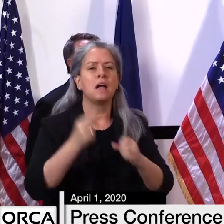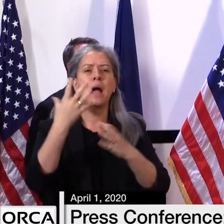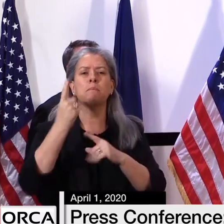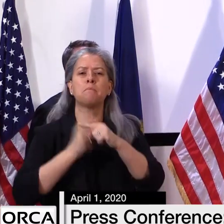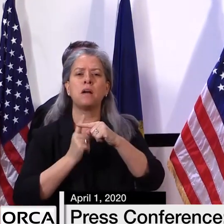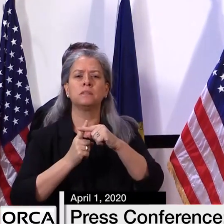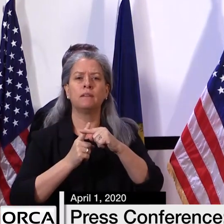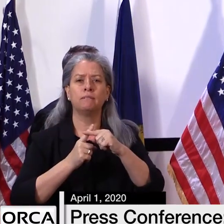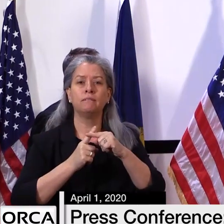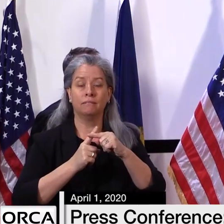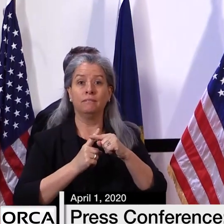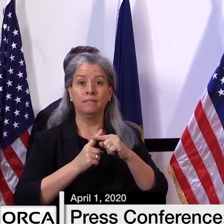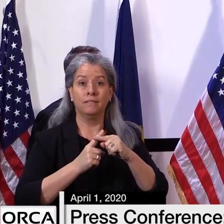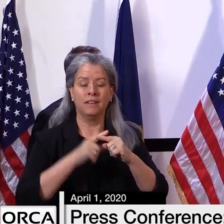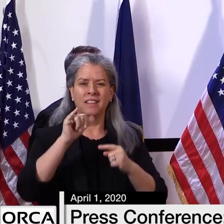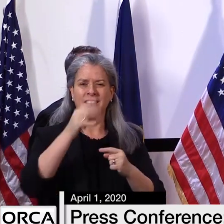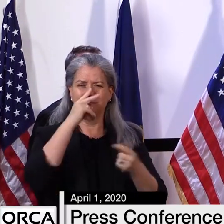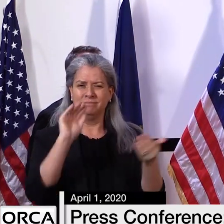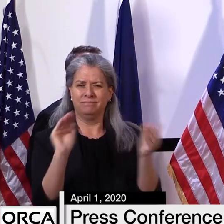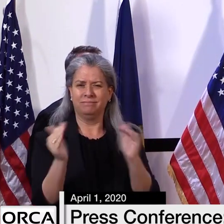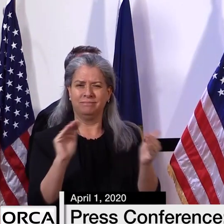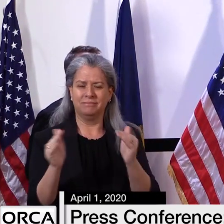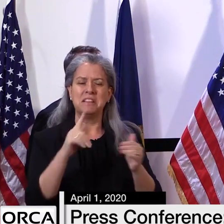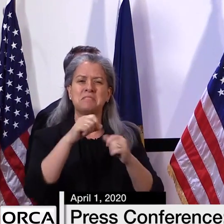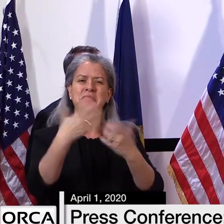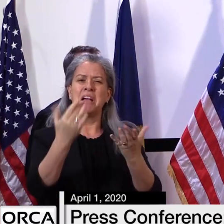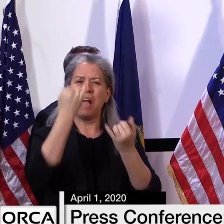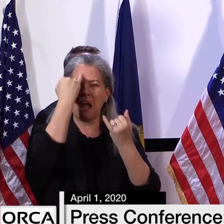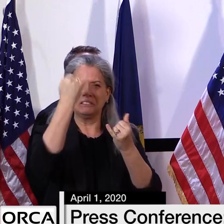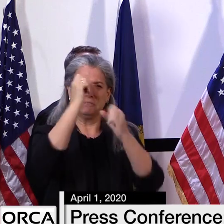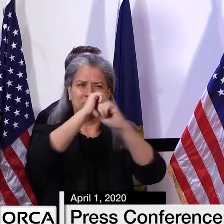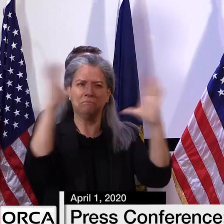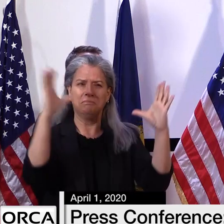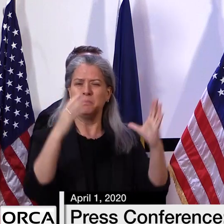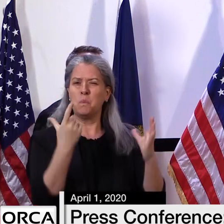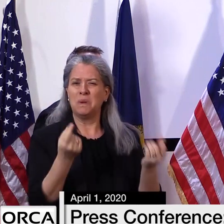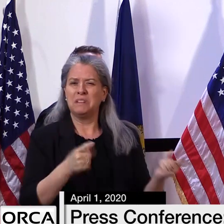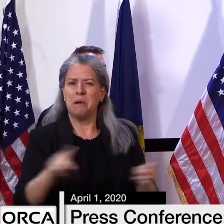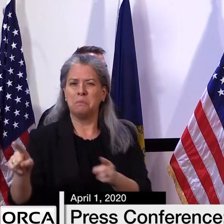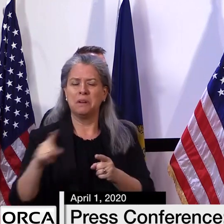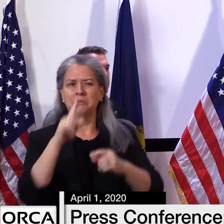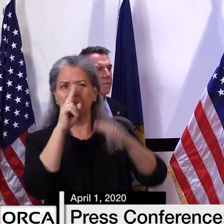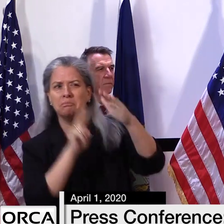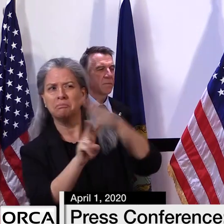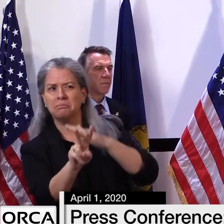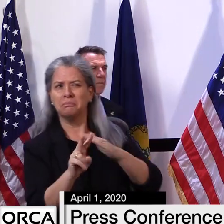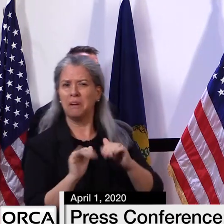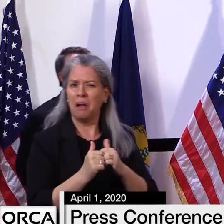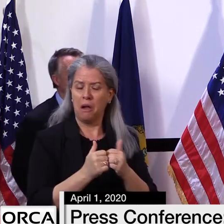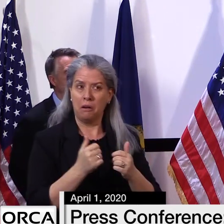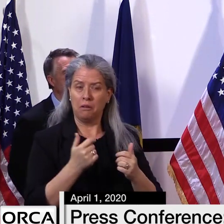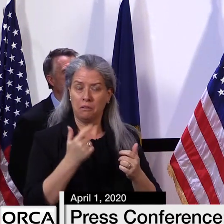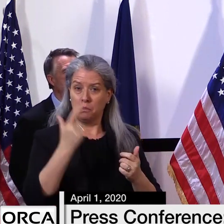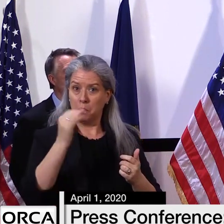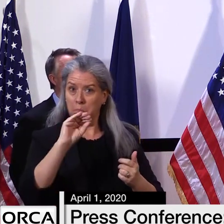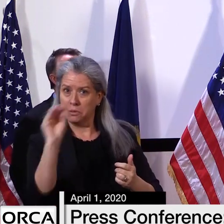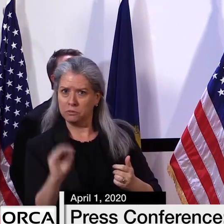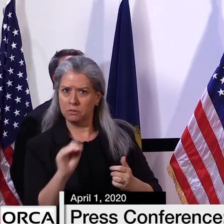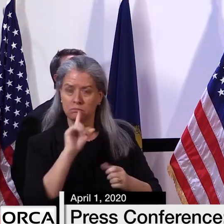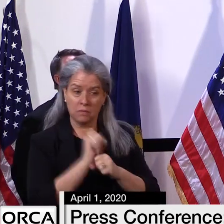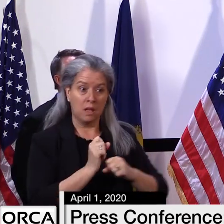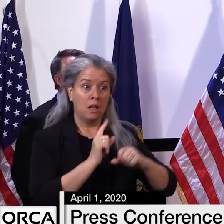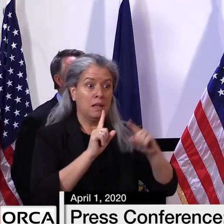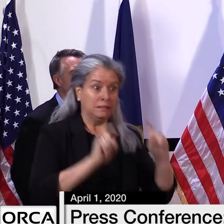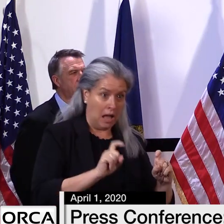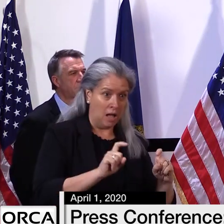of tests that are positive. That gives us a nice indicator of where we're going and how prevalent